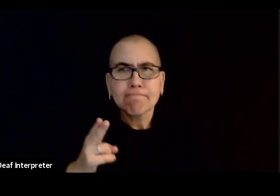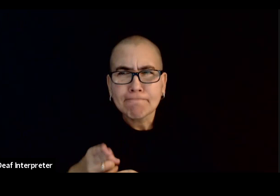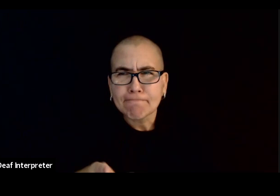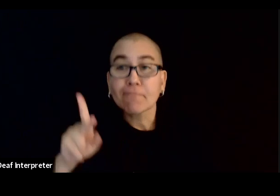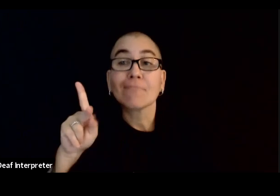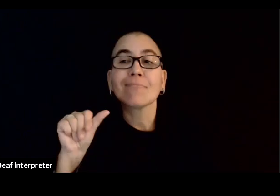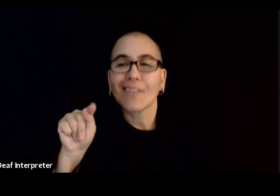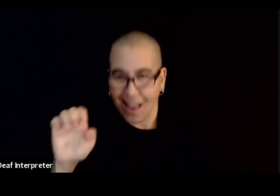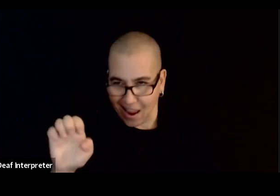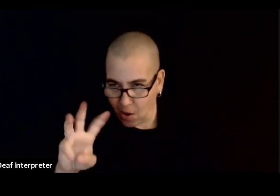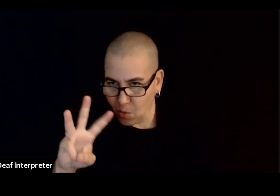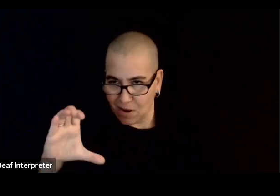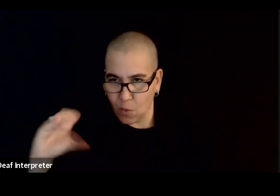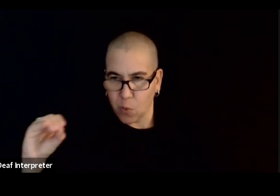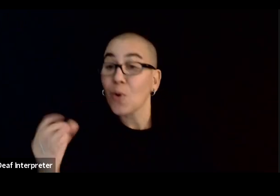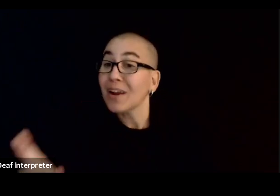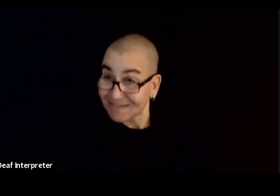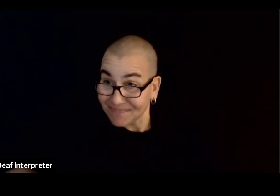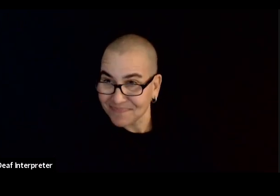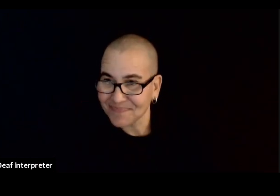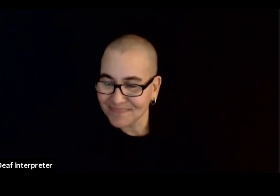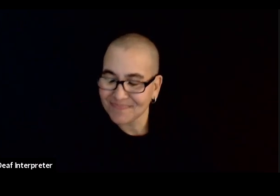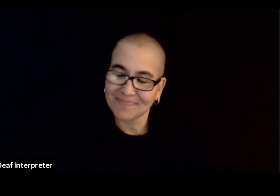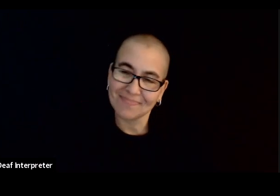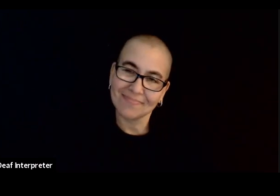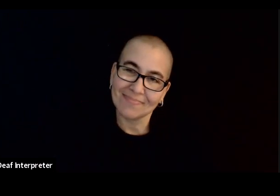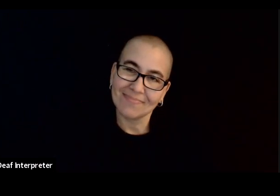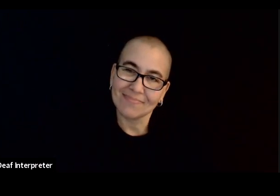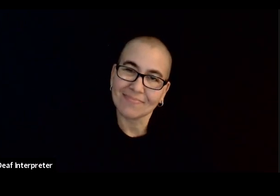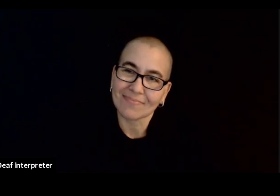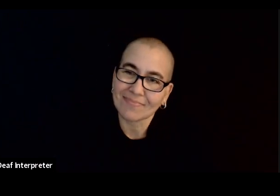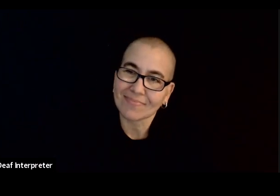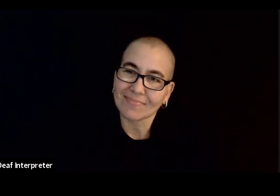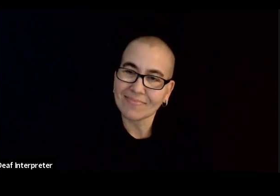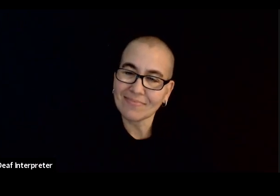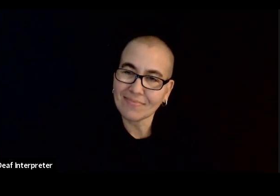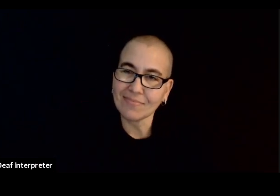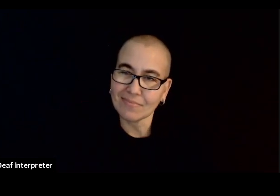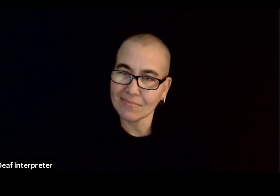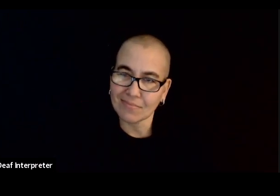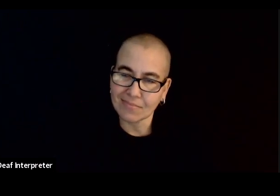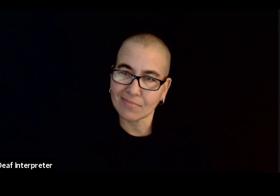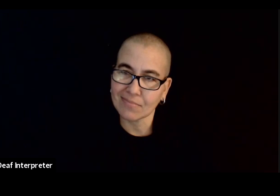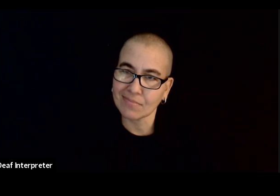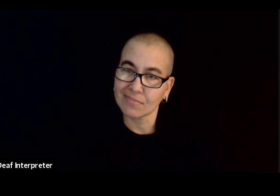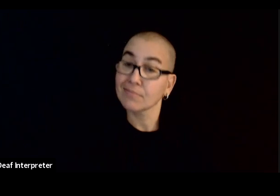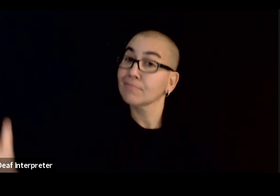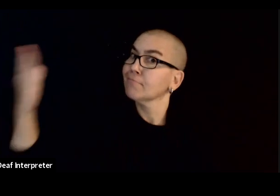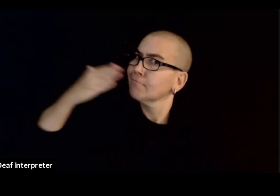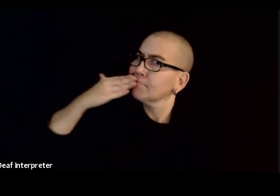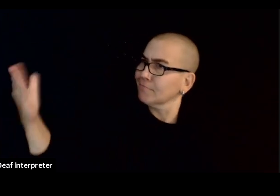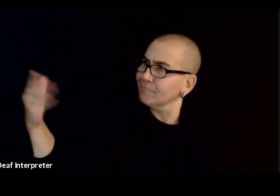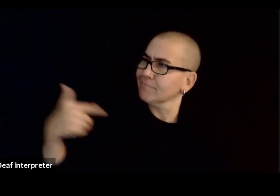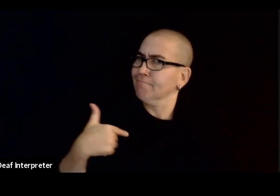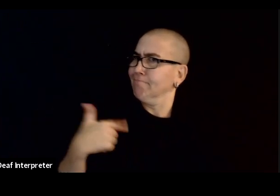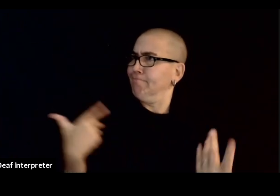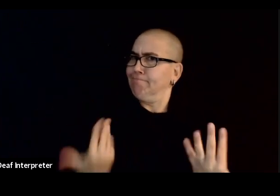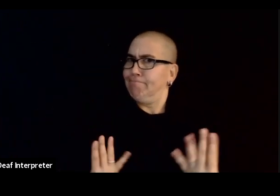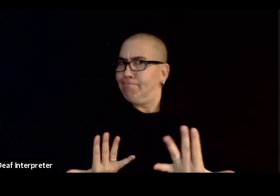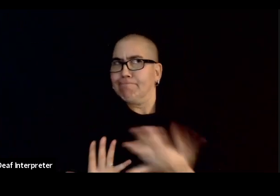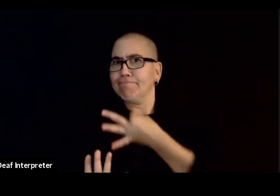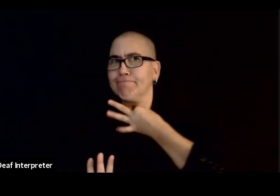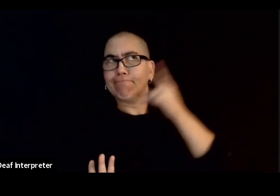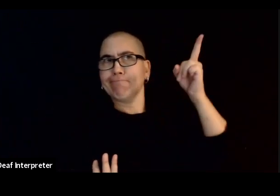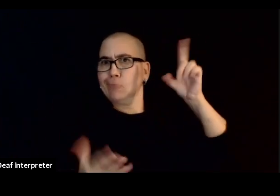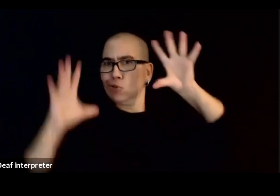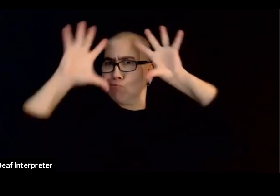Thanks for taking my question. We're waiting to hear from President Trump. He's expected to speak really, I think, just within the hour here on a